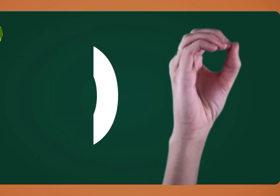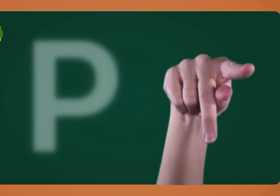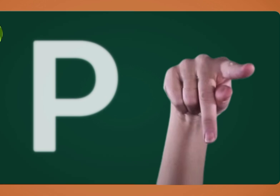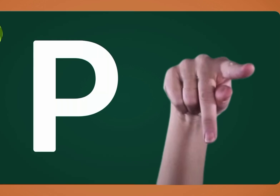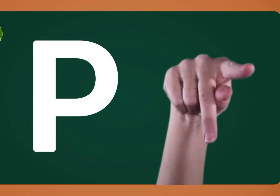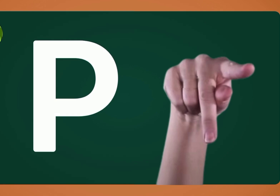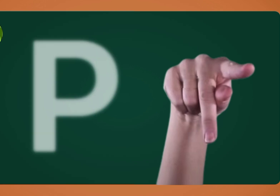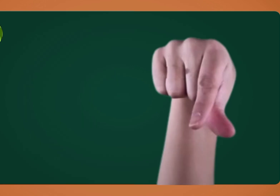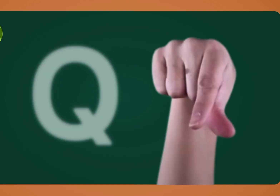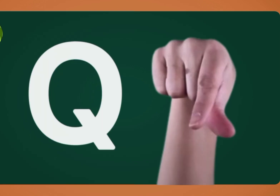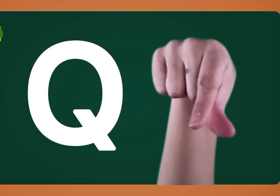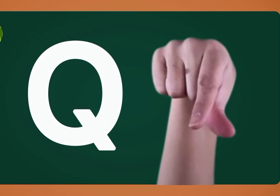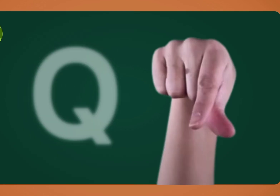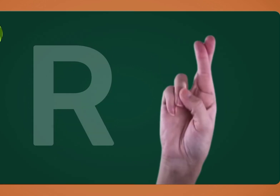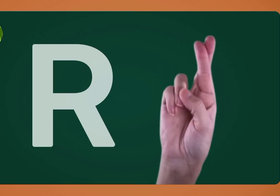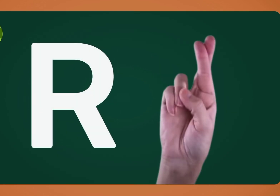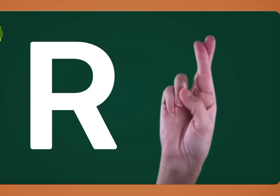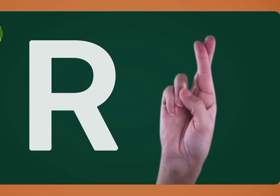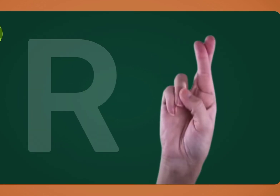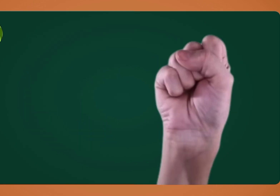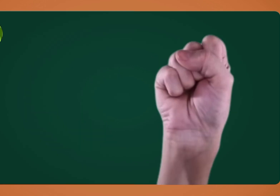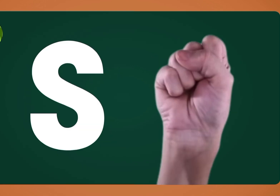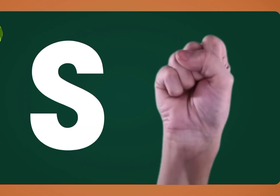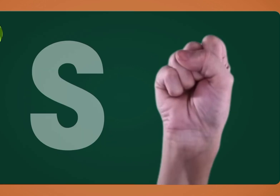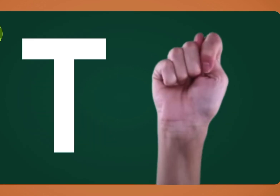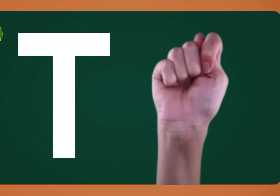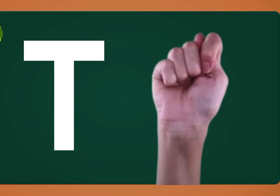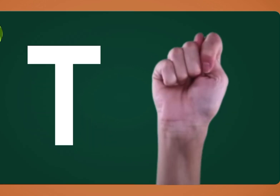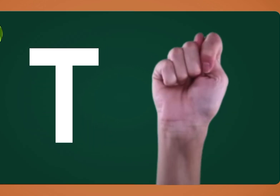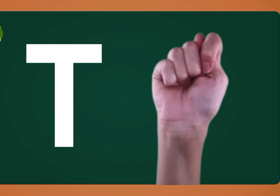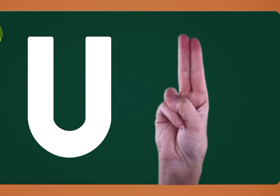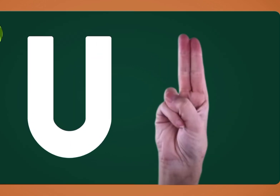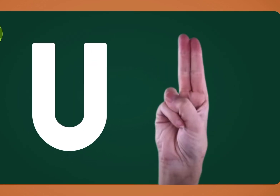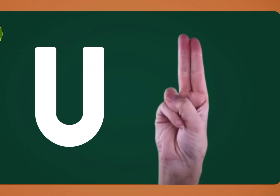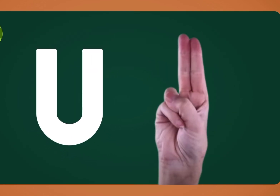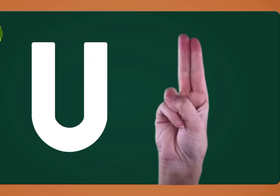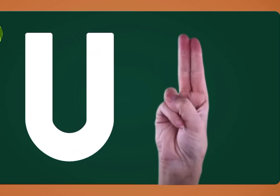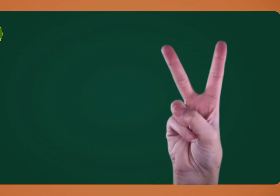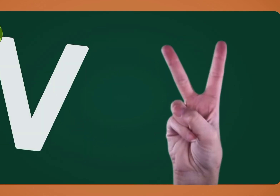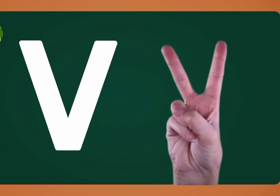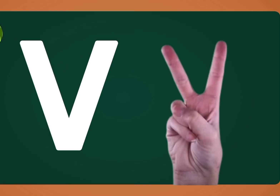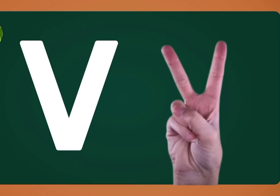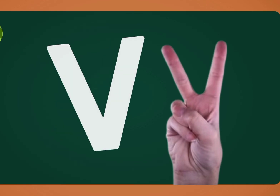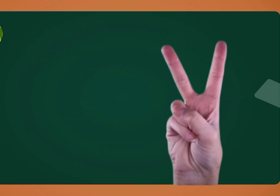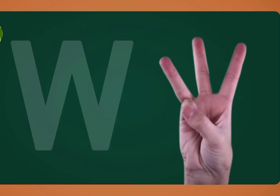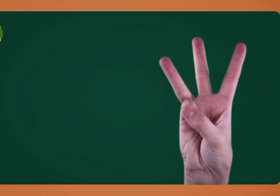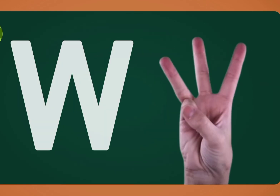P, Q, R, S, T, U, V, W,